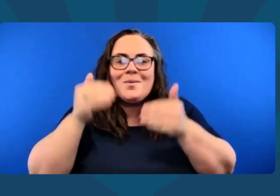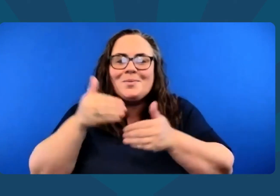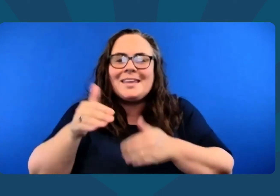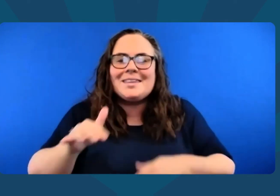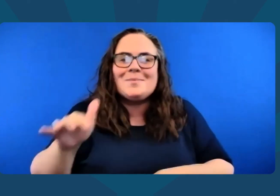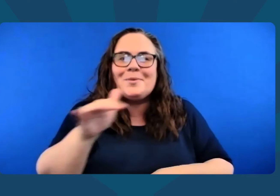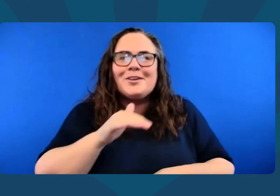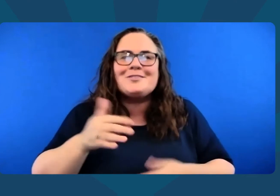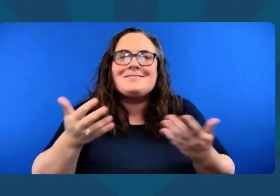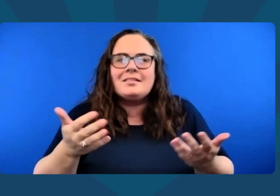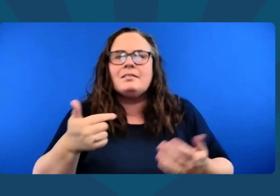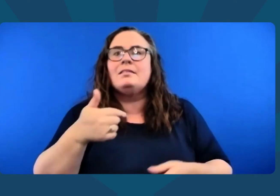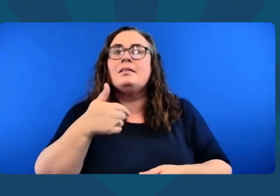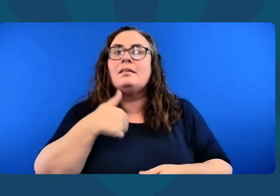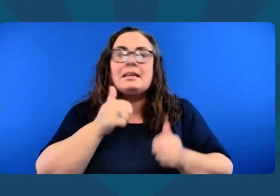Hello, neighbors.